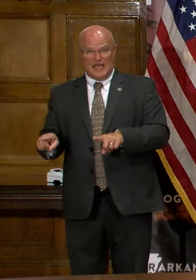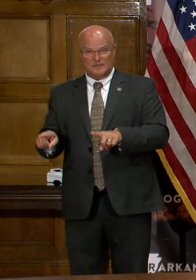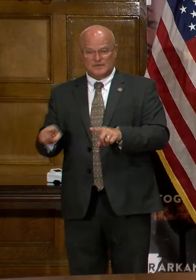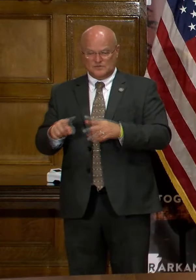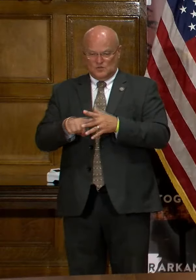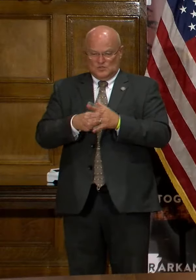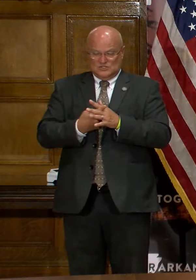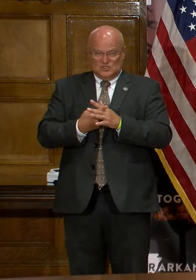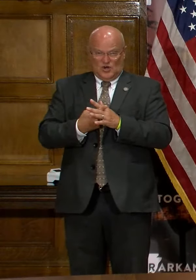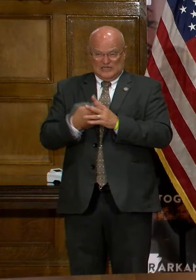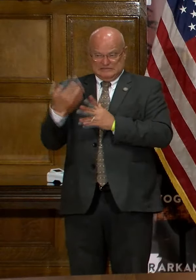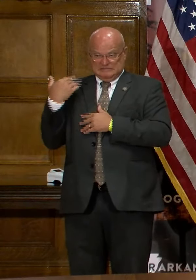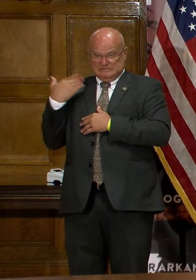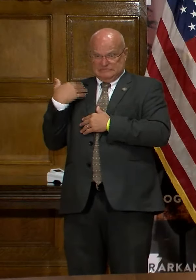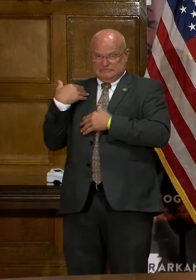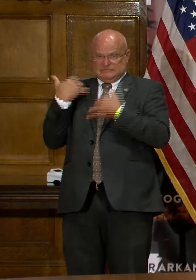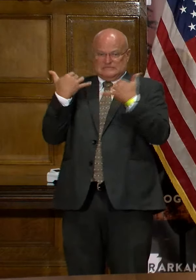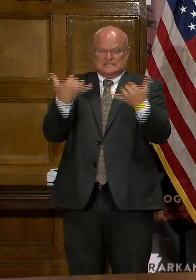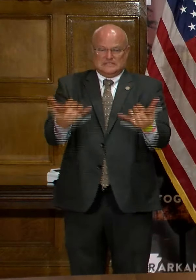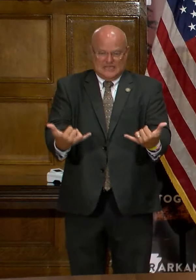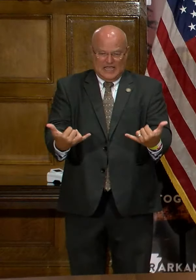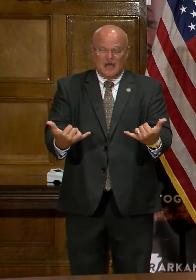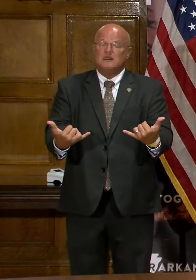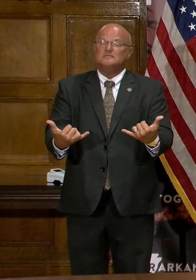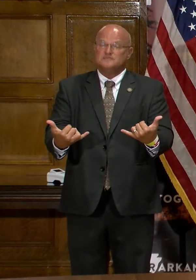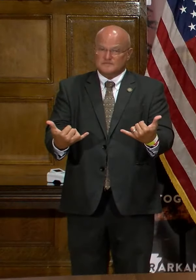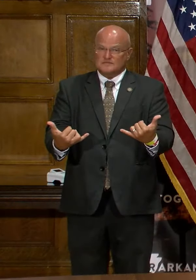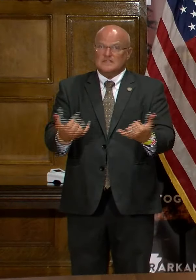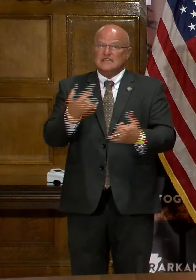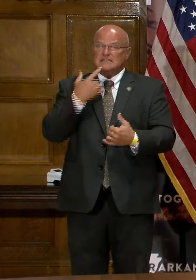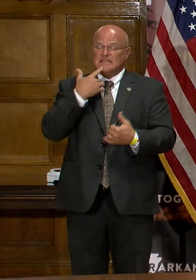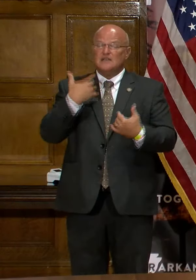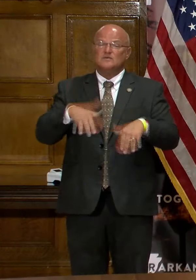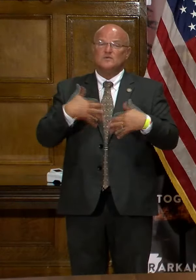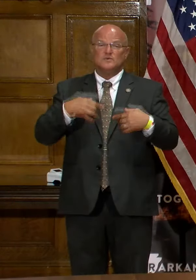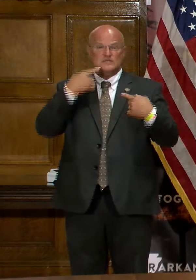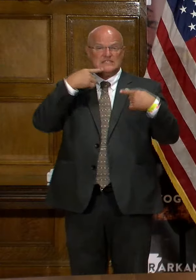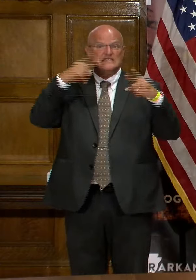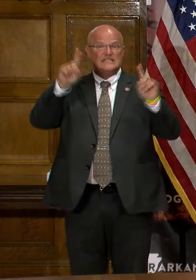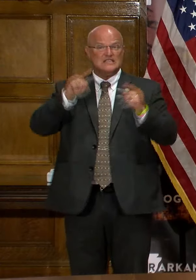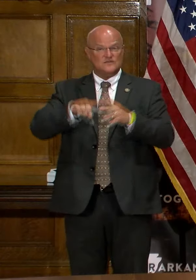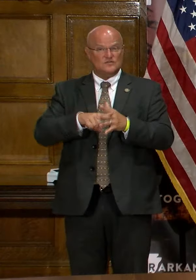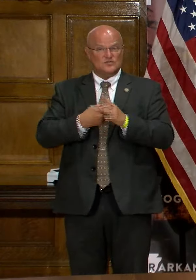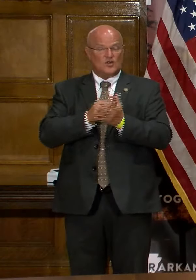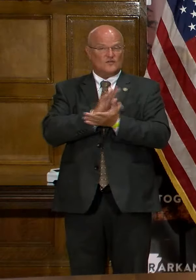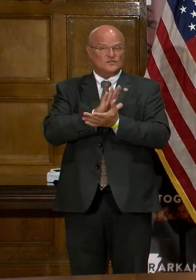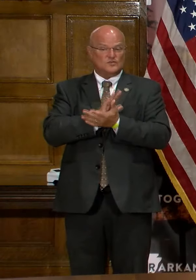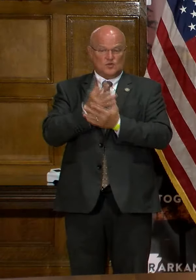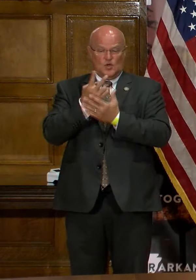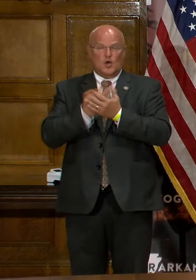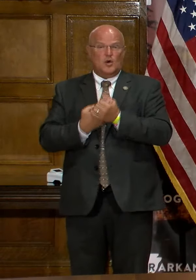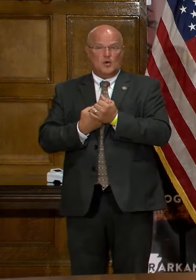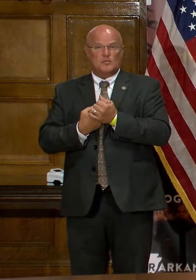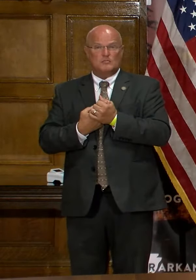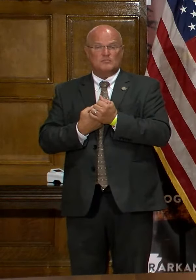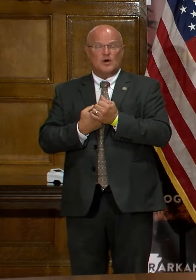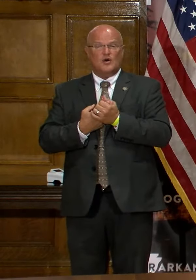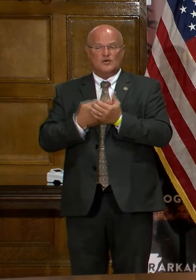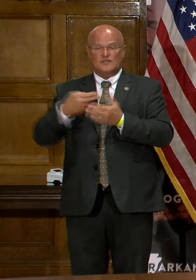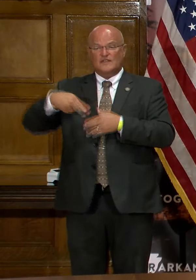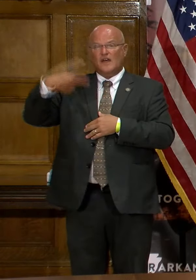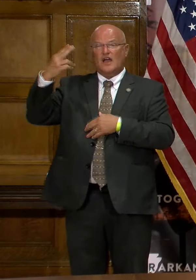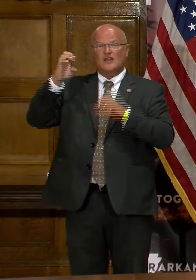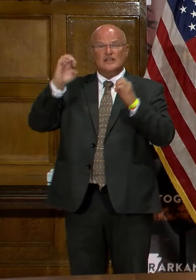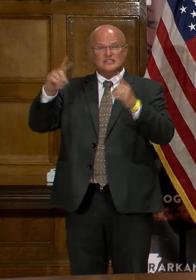we started and where we are now, I think you have to say it's been a very successful start to school, both at the